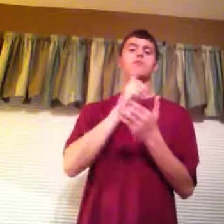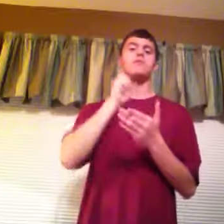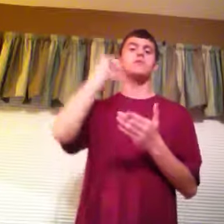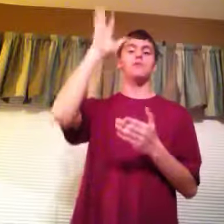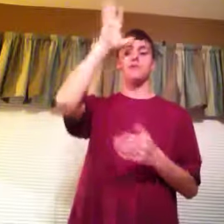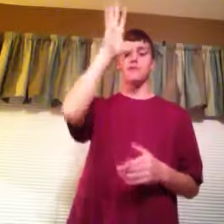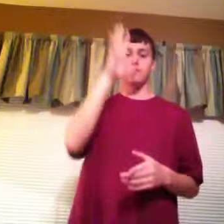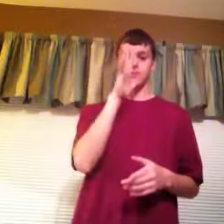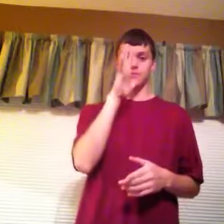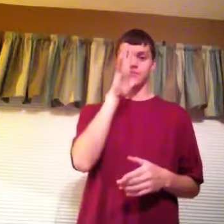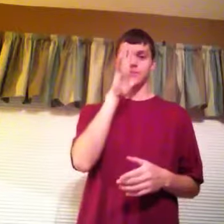like that, so.